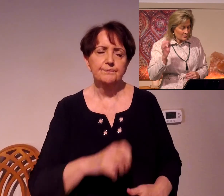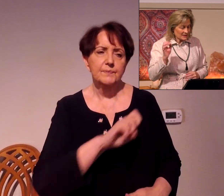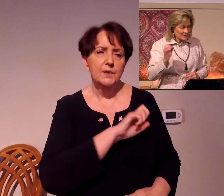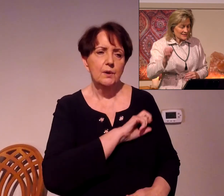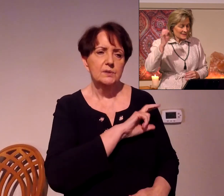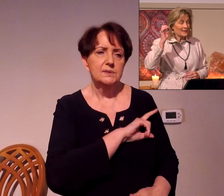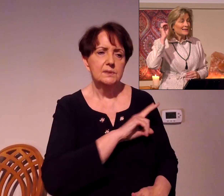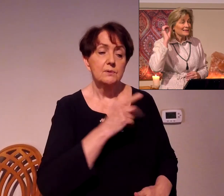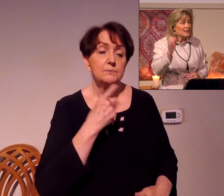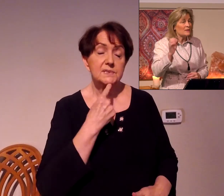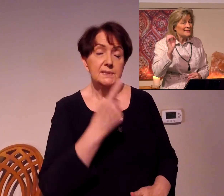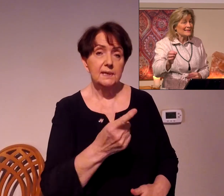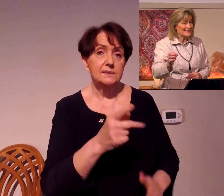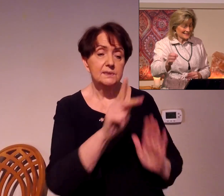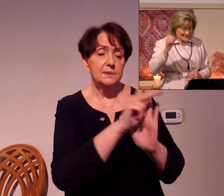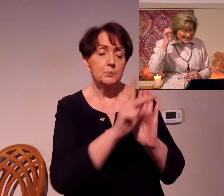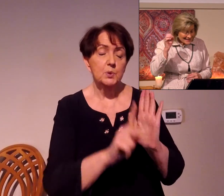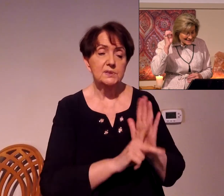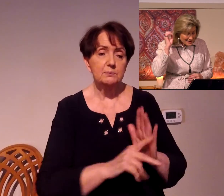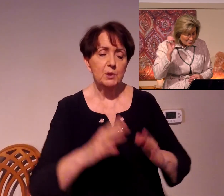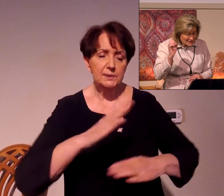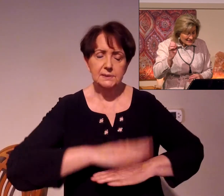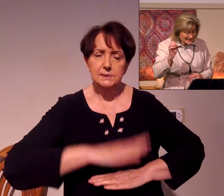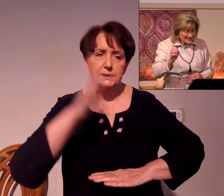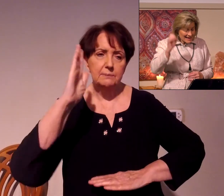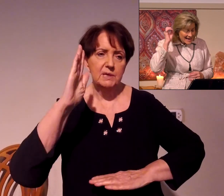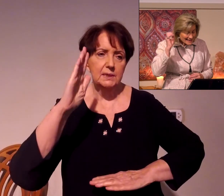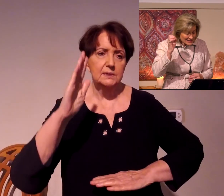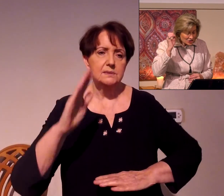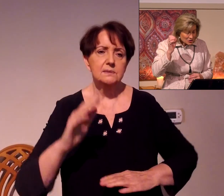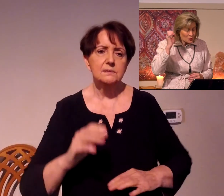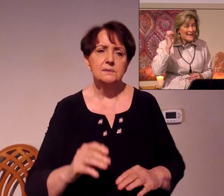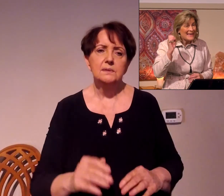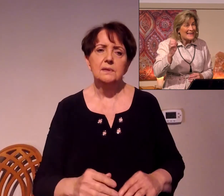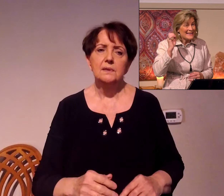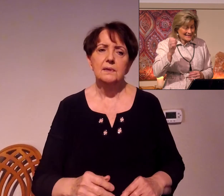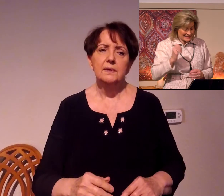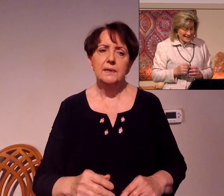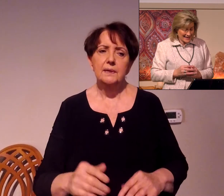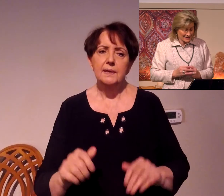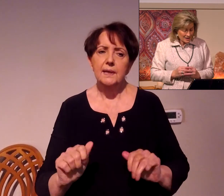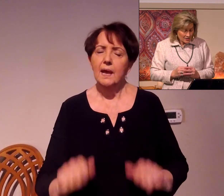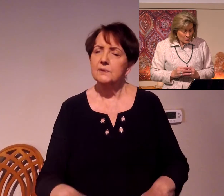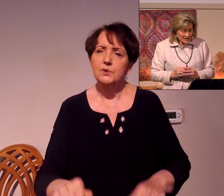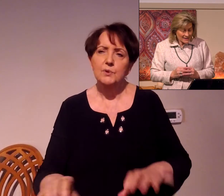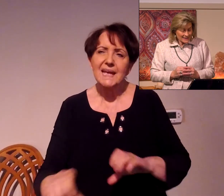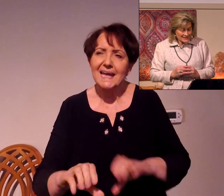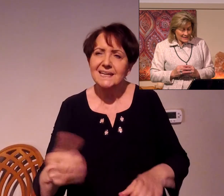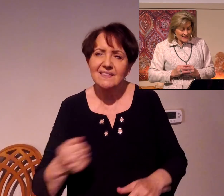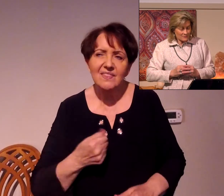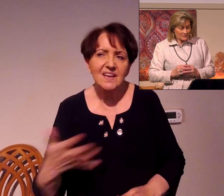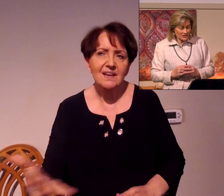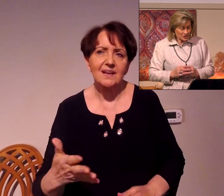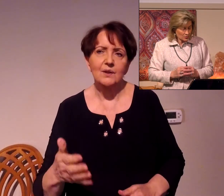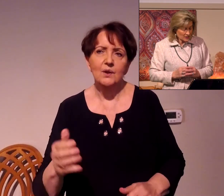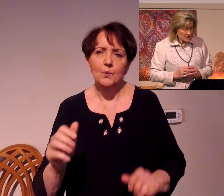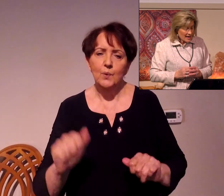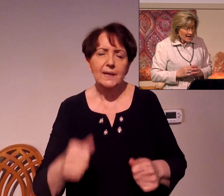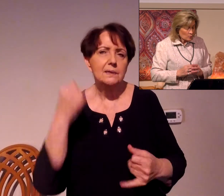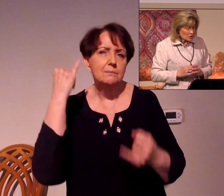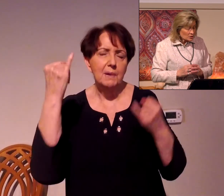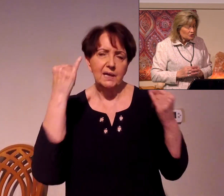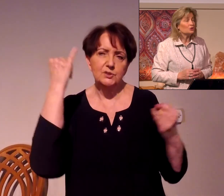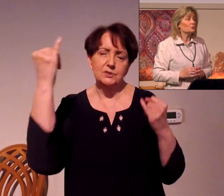is limitless in its ability and can do anything we can conceive of it